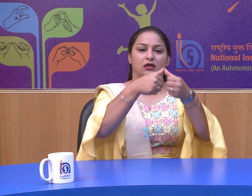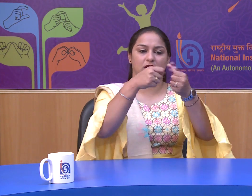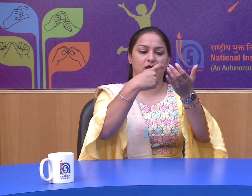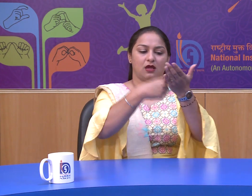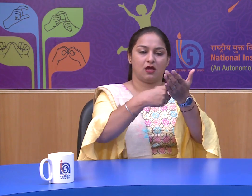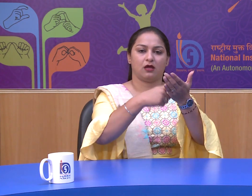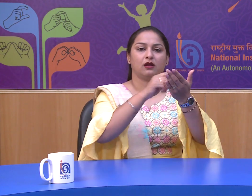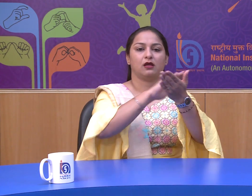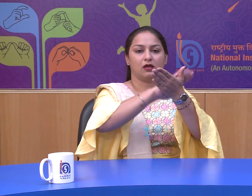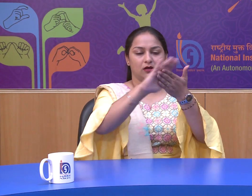Of Bihar.